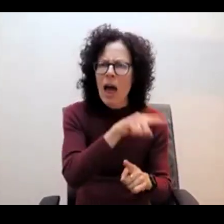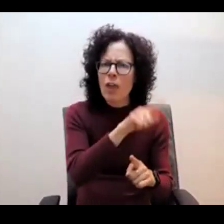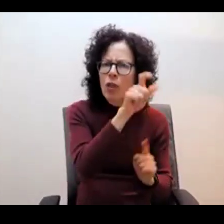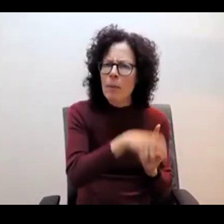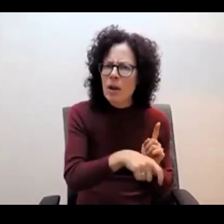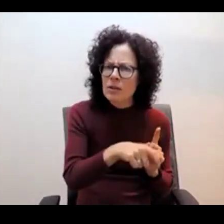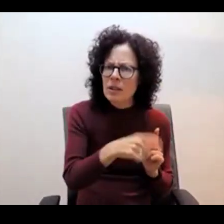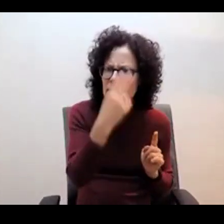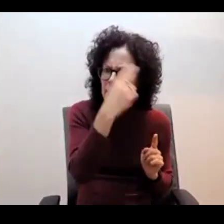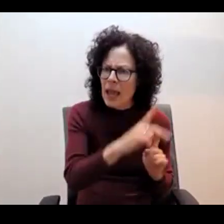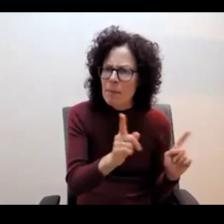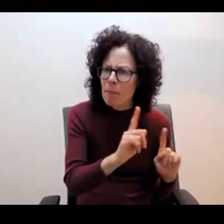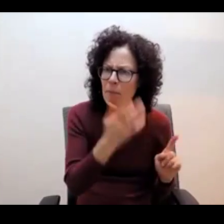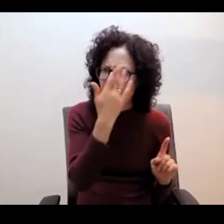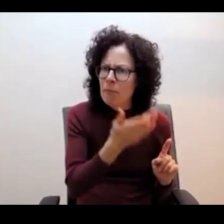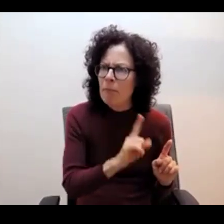catch.